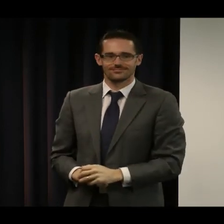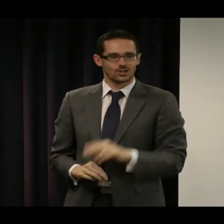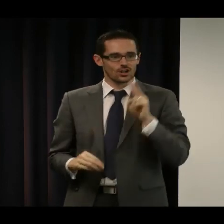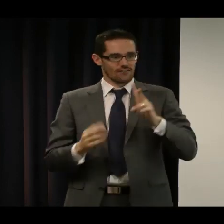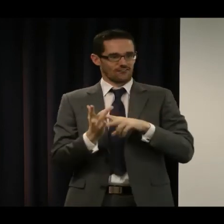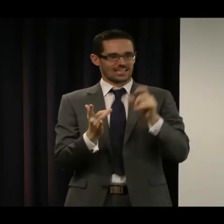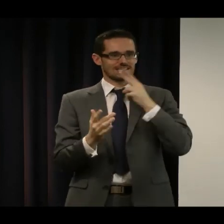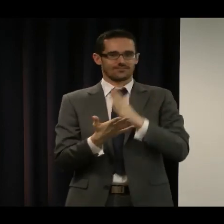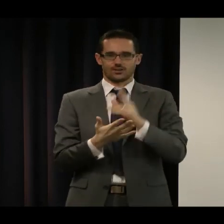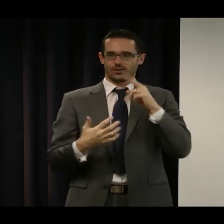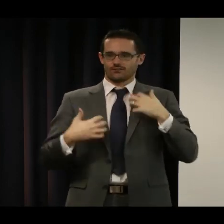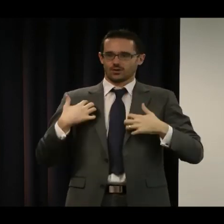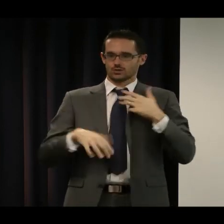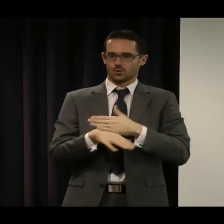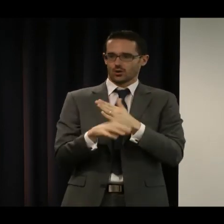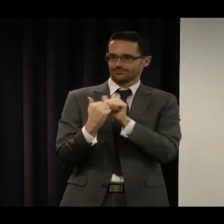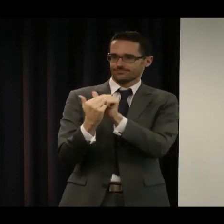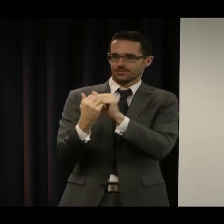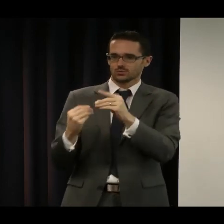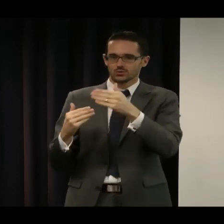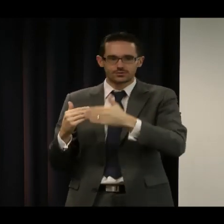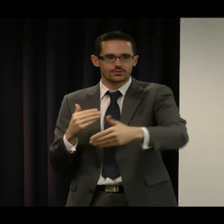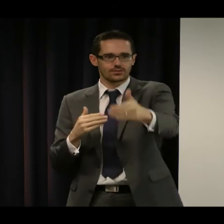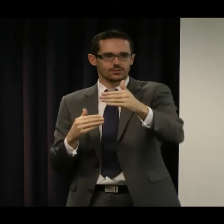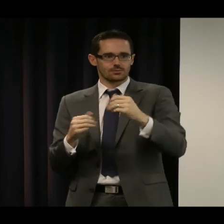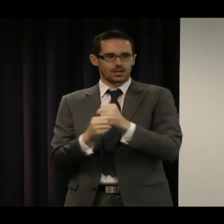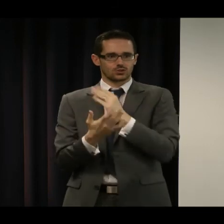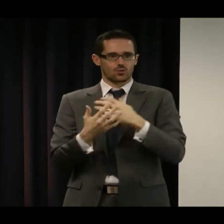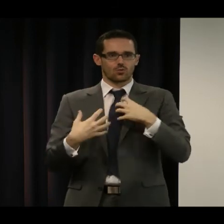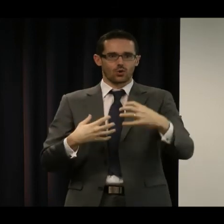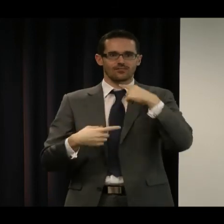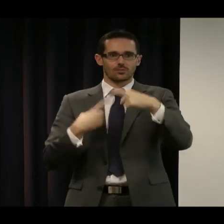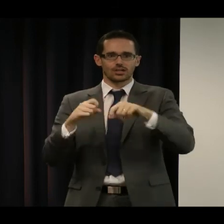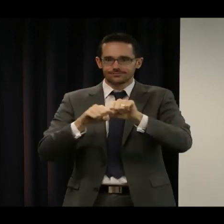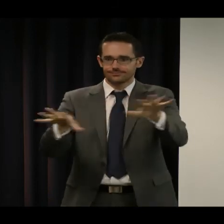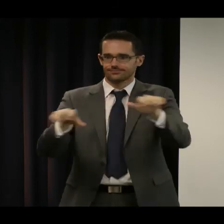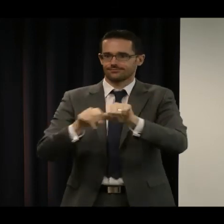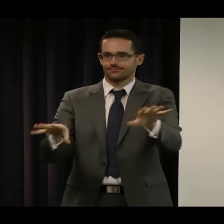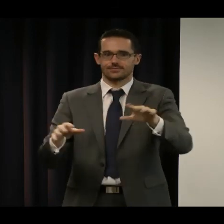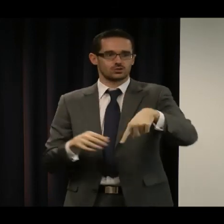around Australia. VicDeaf look forward to working with FOS in the